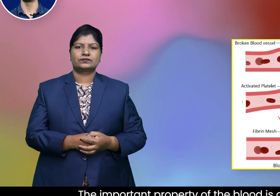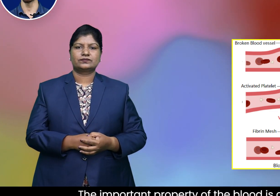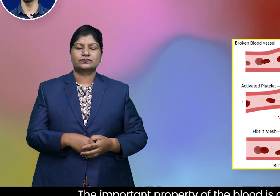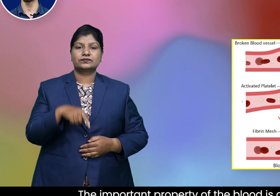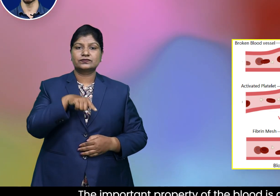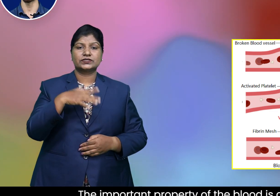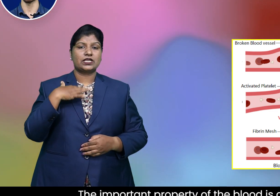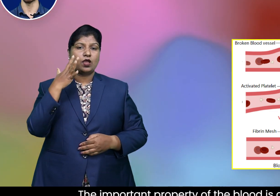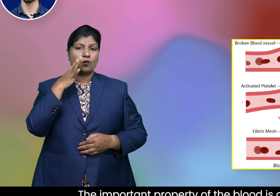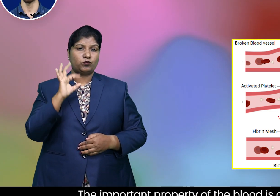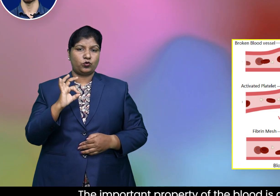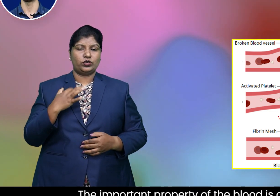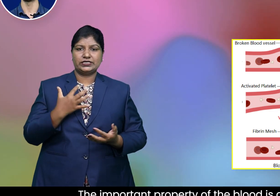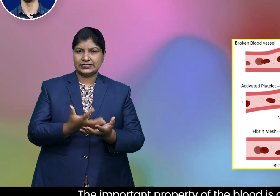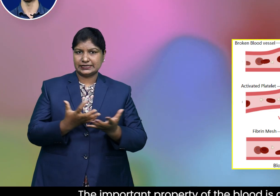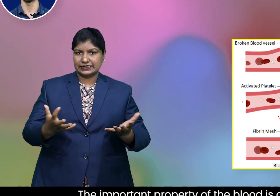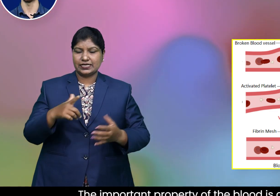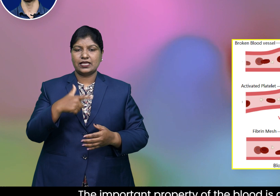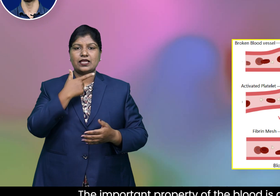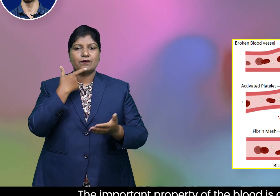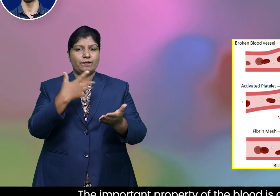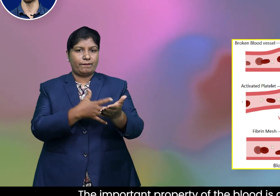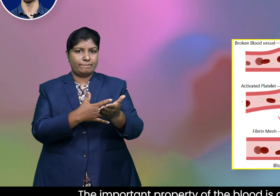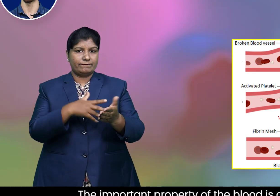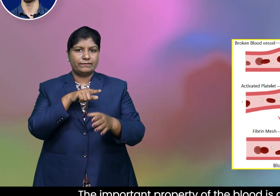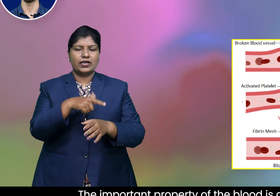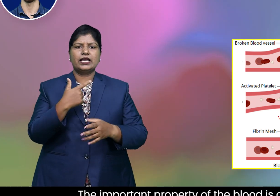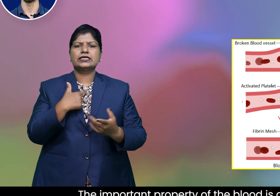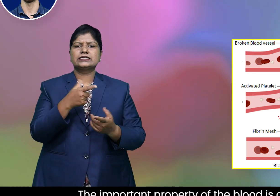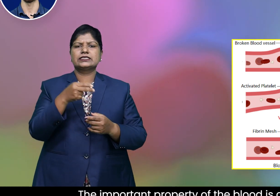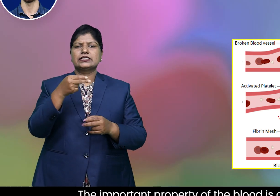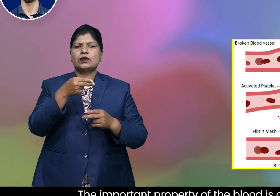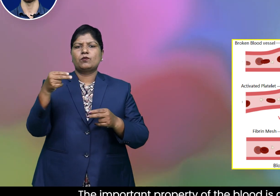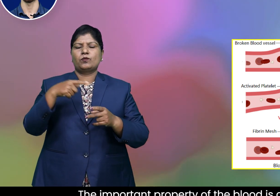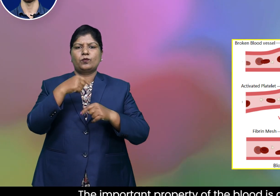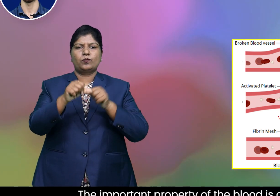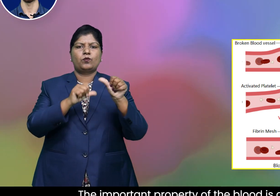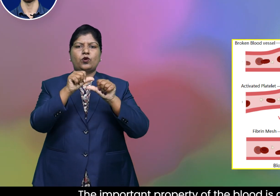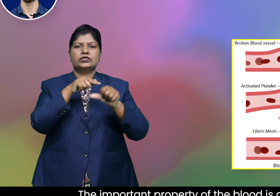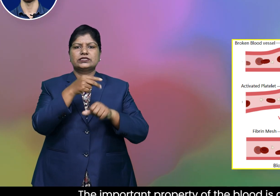The important property of the blood is coagulation.